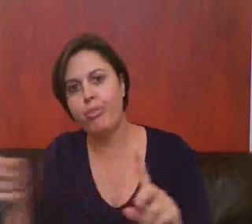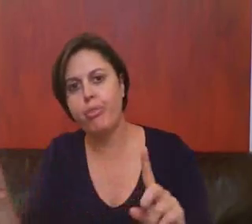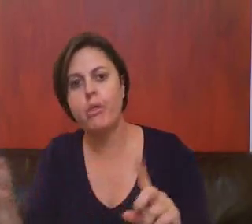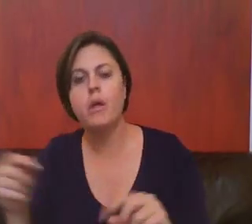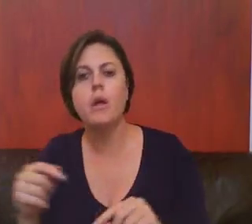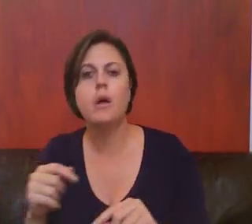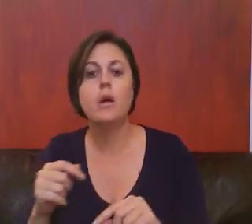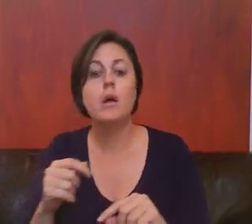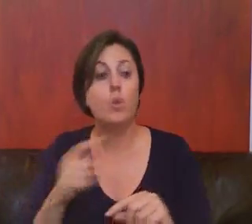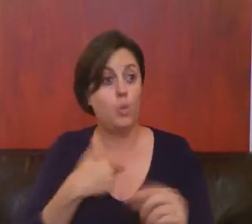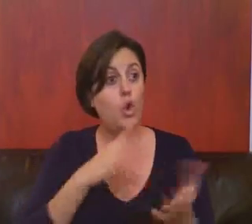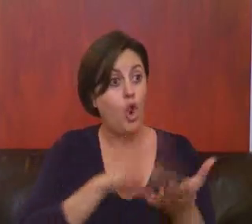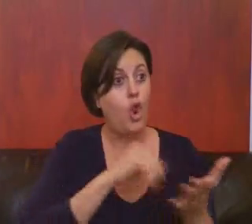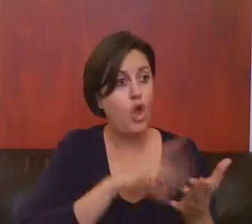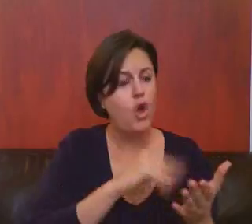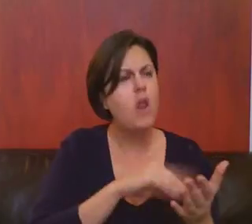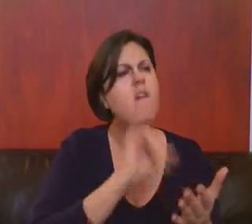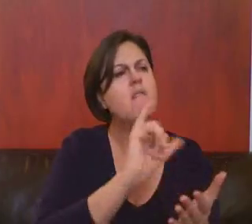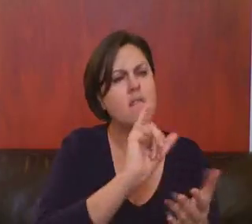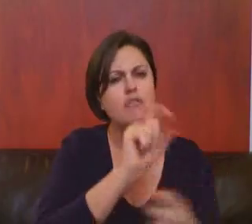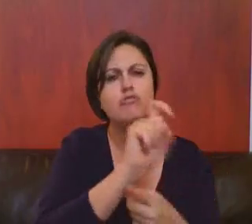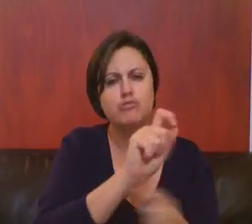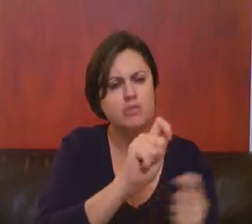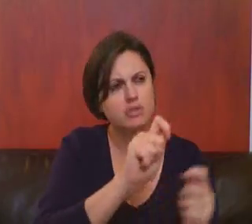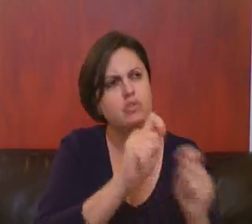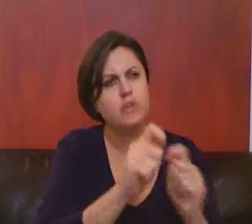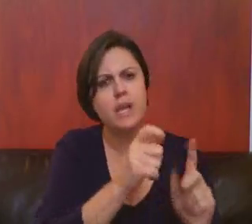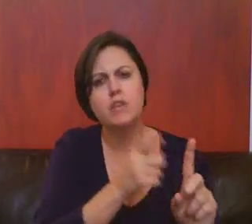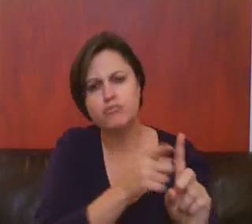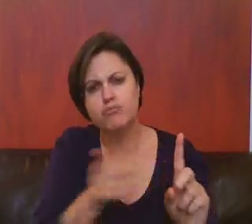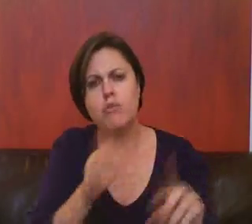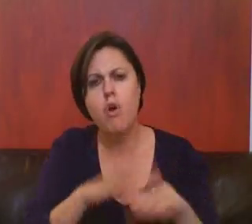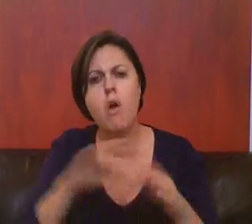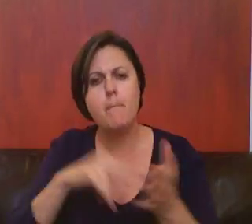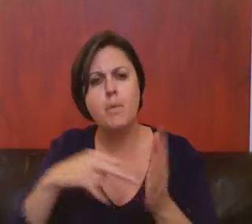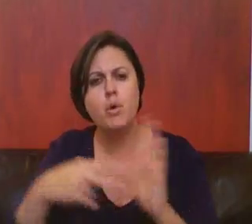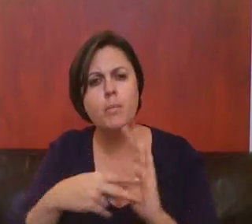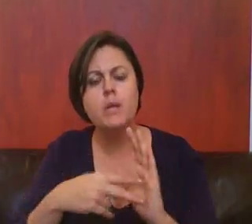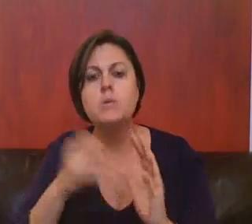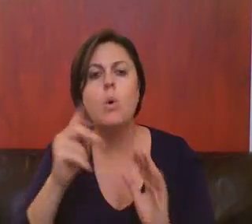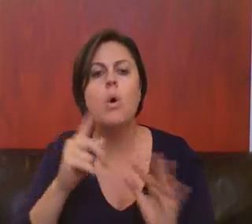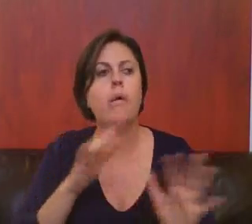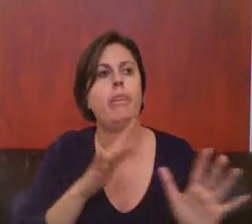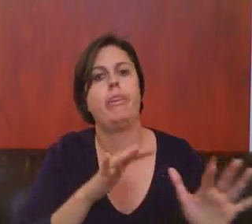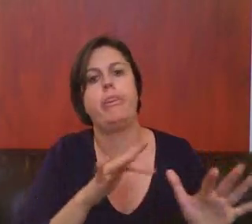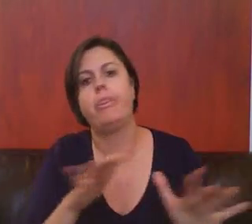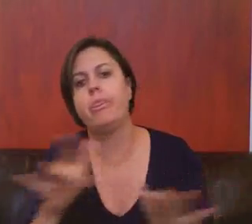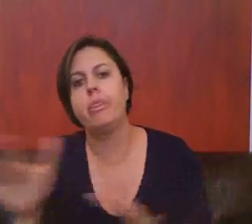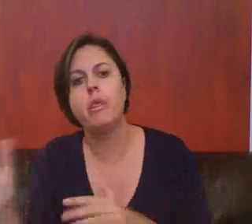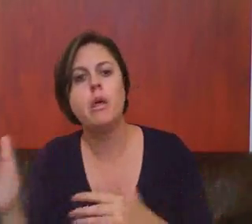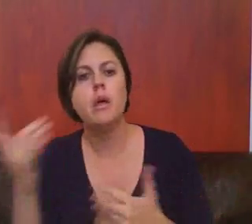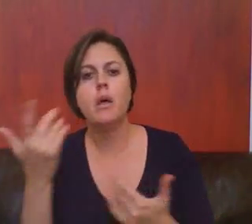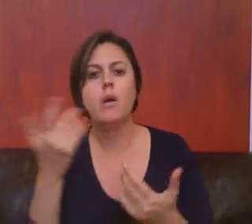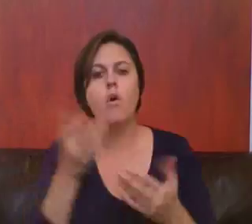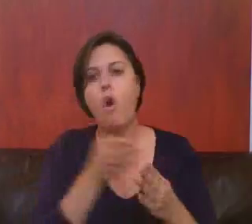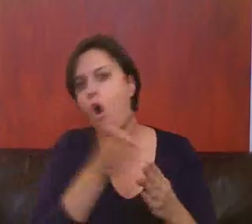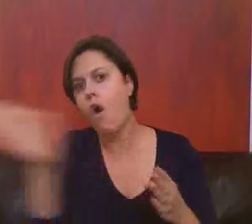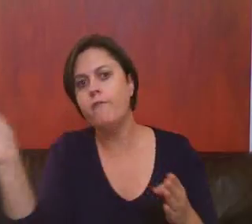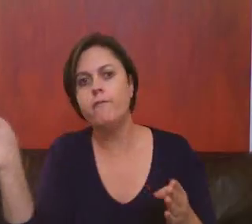accidental and taking us off our course. Right. So having a way to check in, whether that's a board of